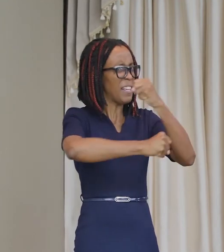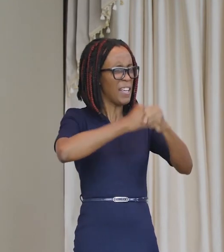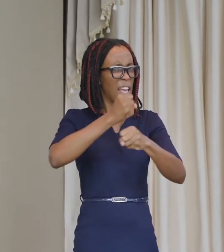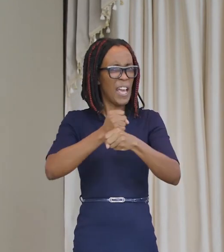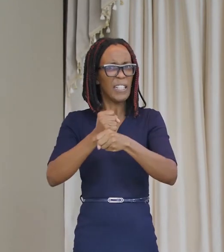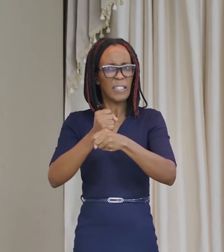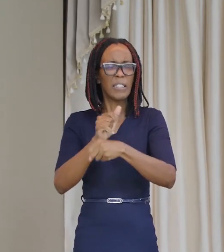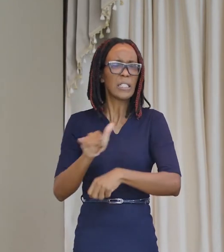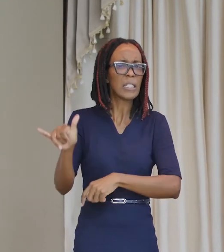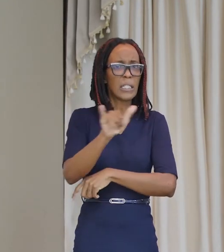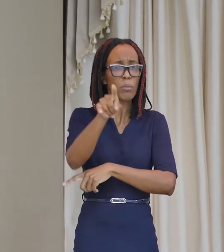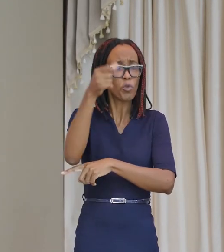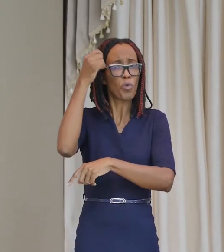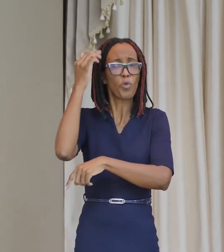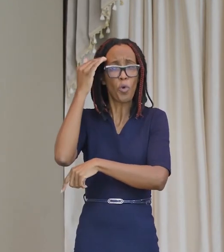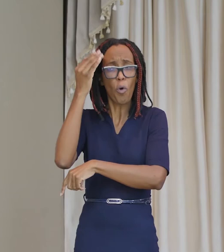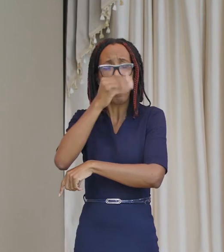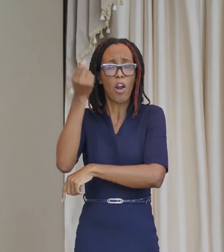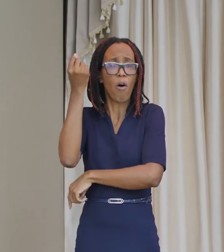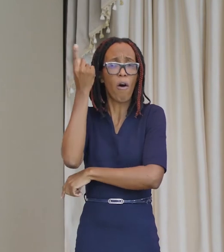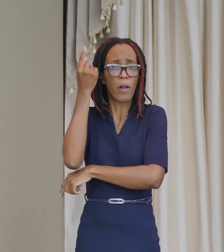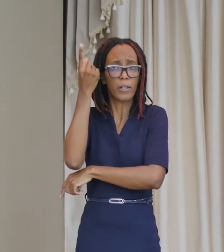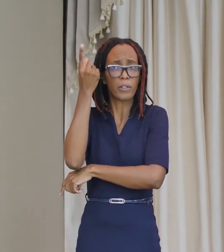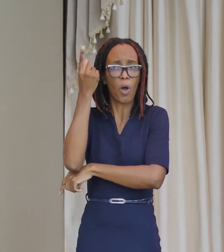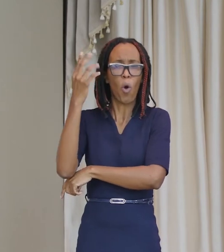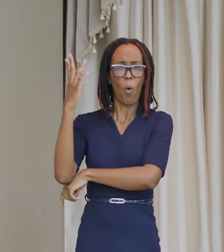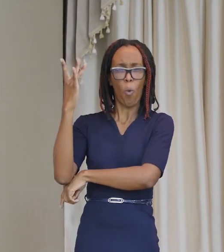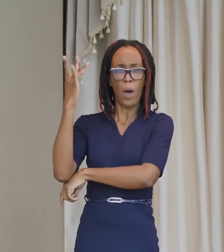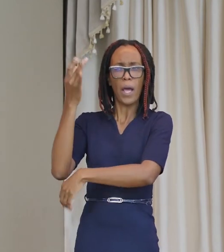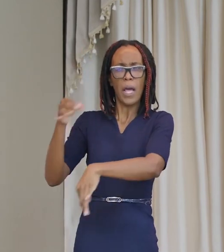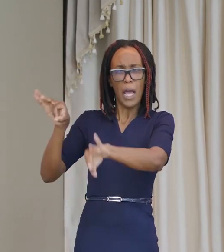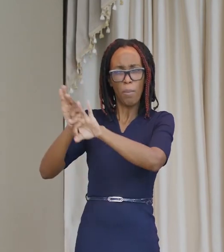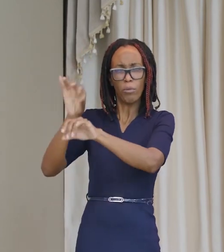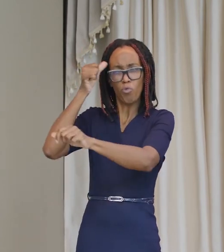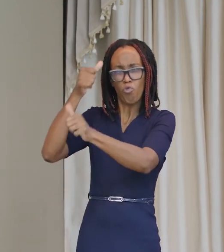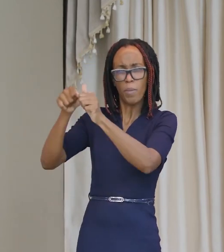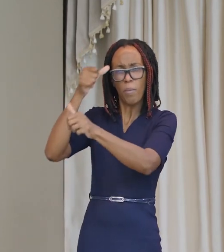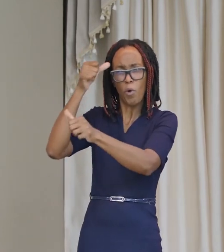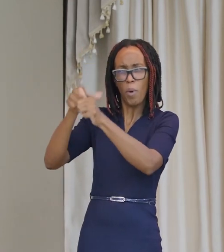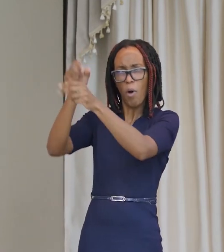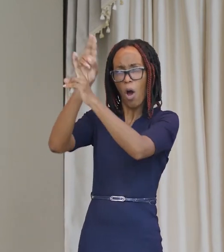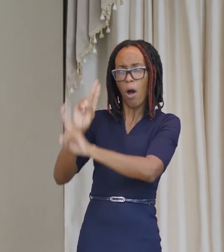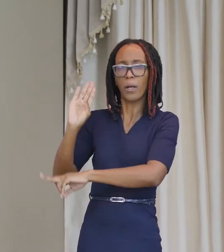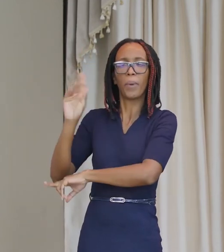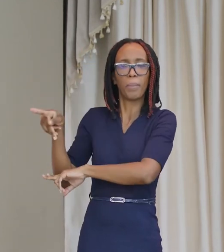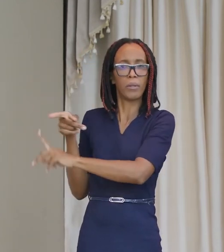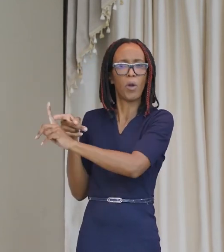will instinctively recognize and understand why we place special emphasis on honoring our